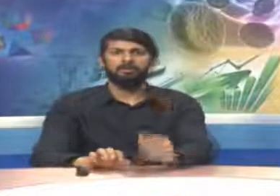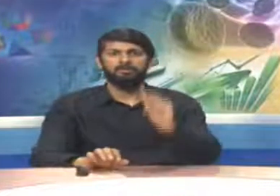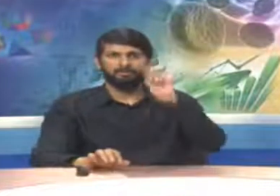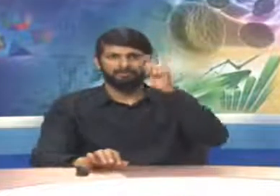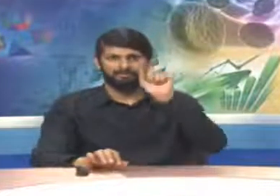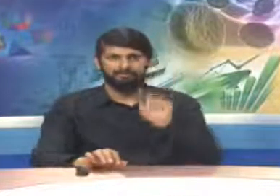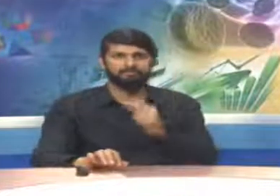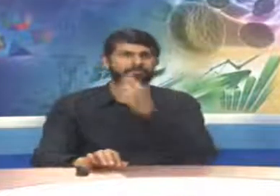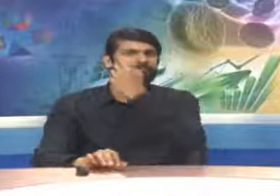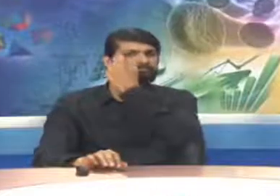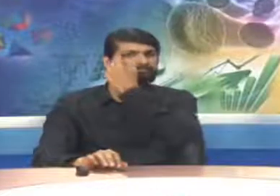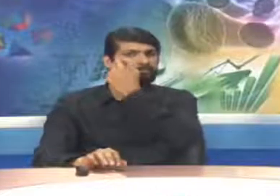power.